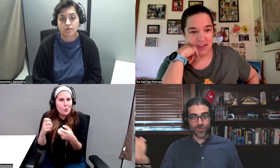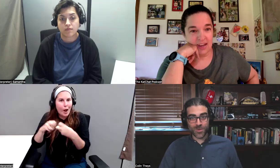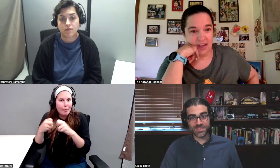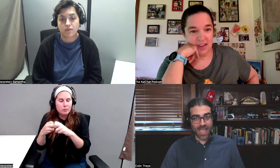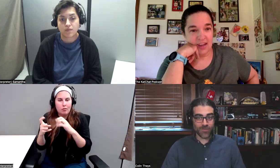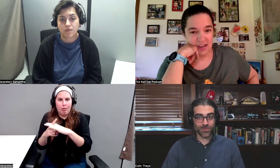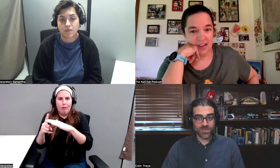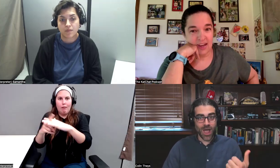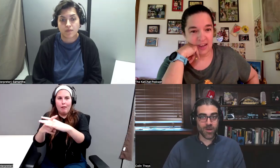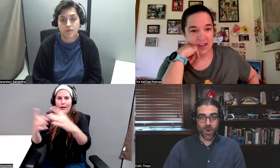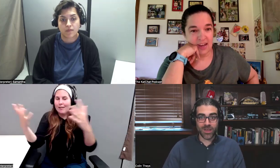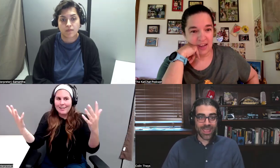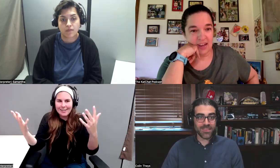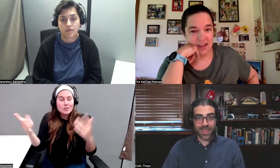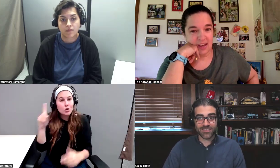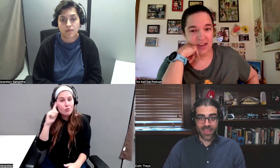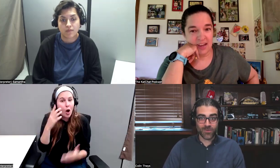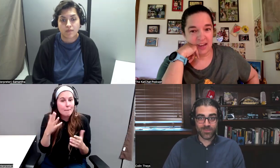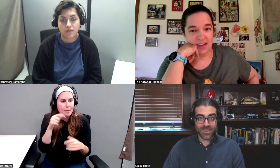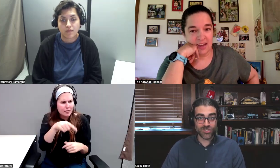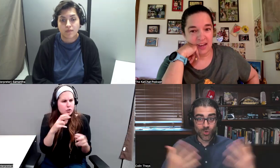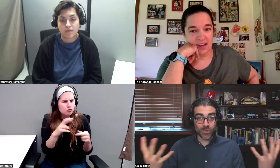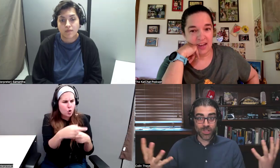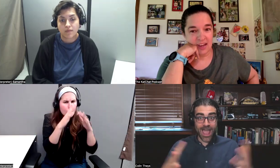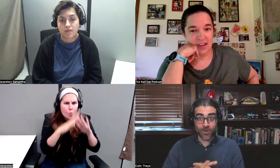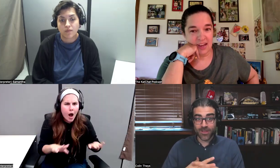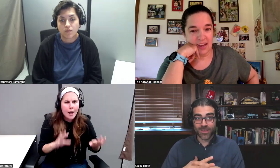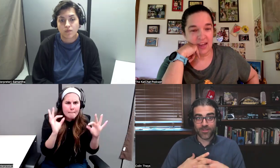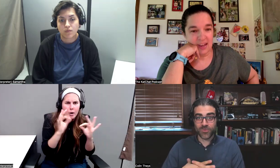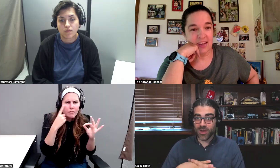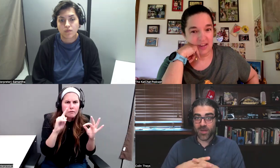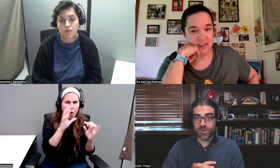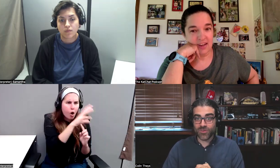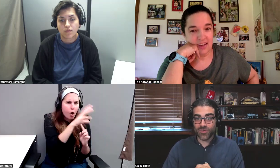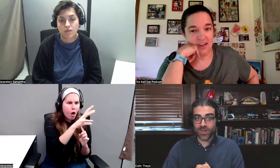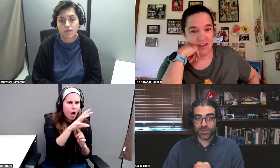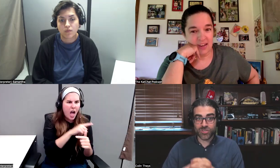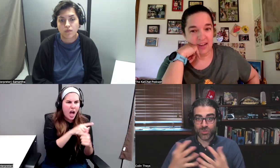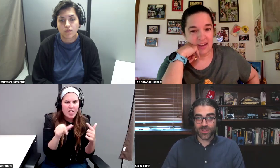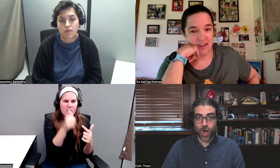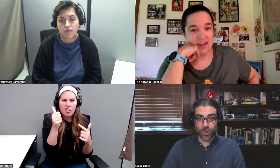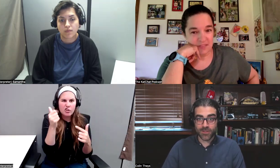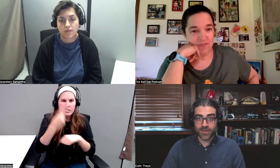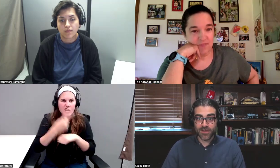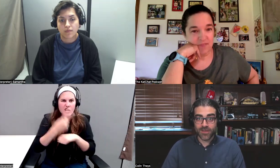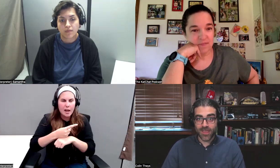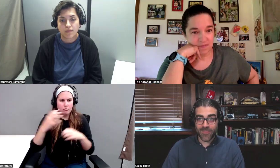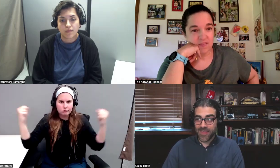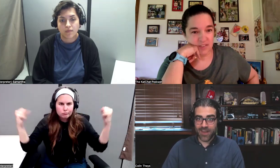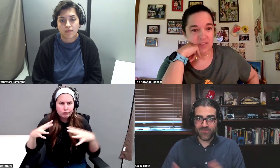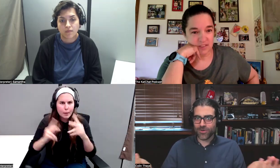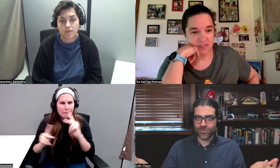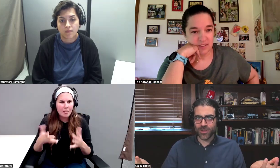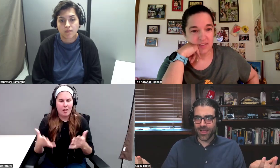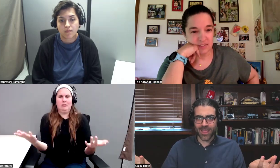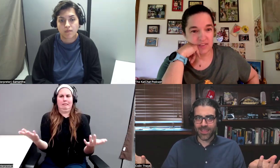a room you would scout that was quiet one day, the next day would be super loud. There was one day we were trying to shoot in the hold, and then they had a